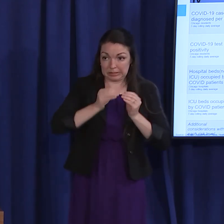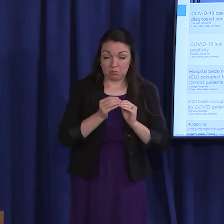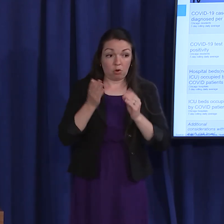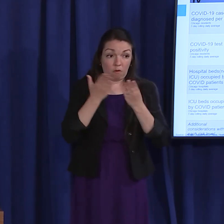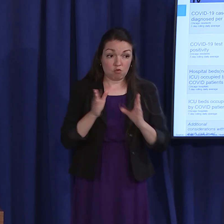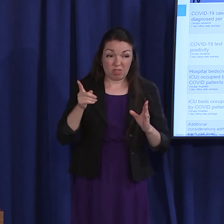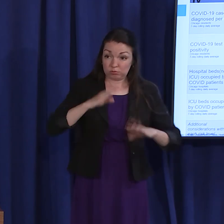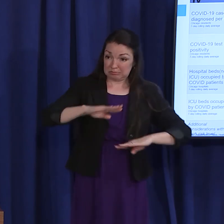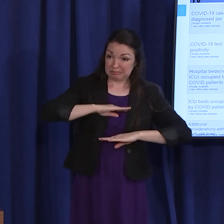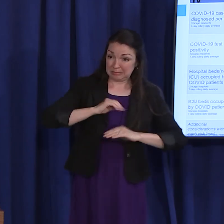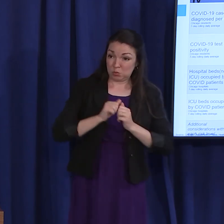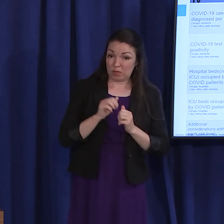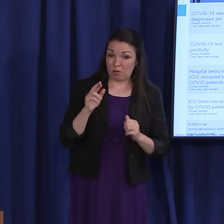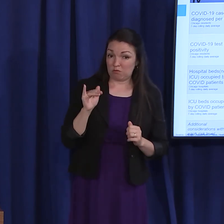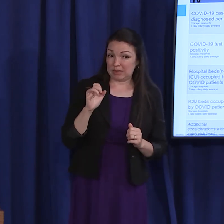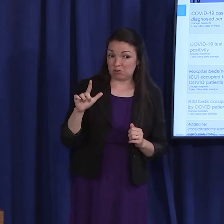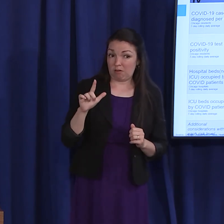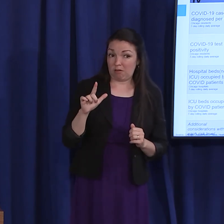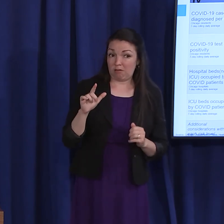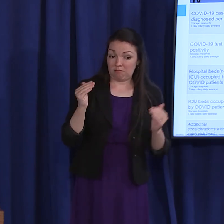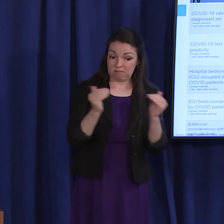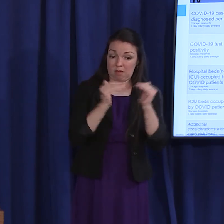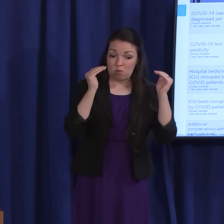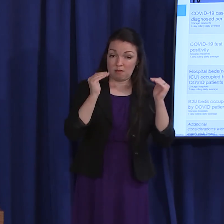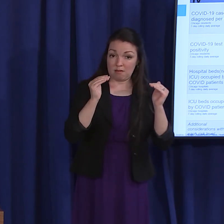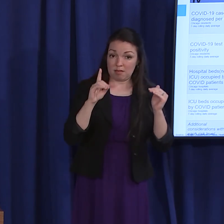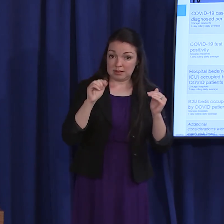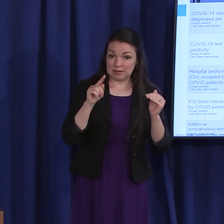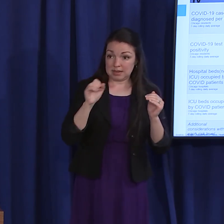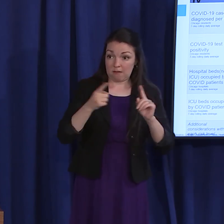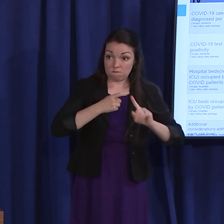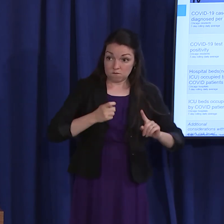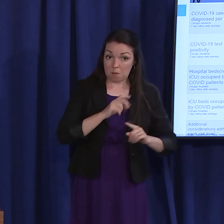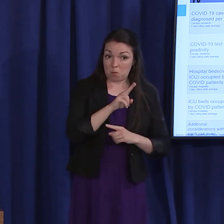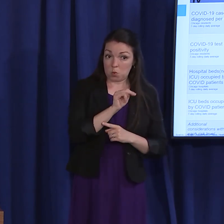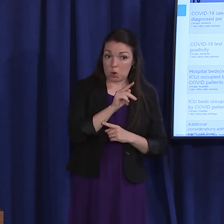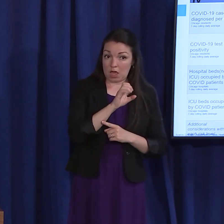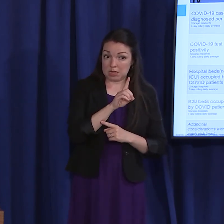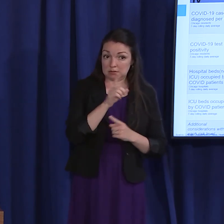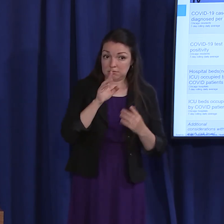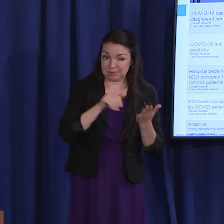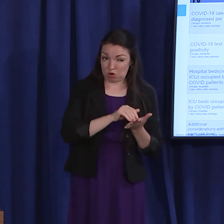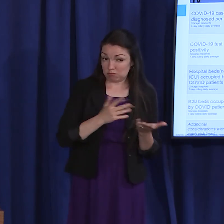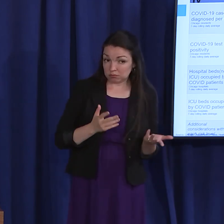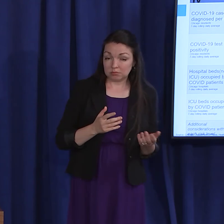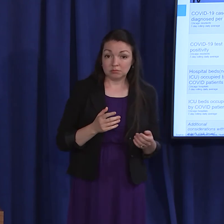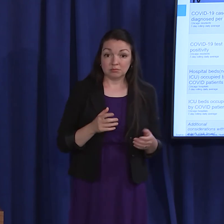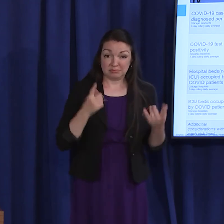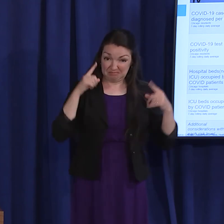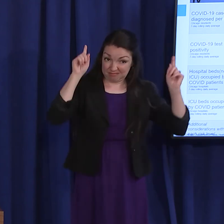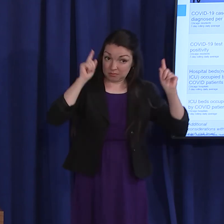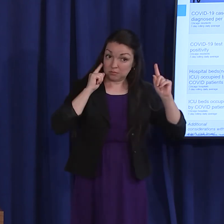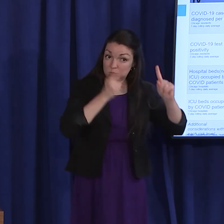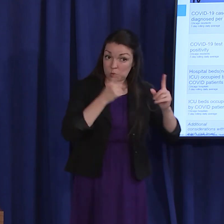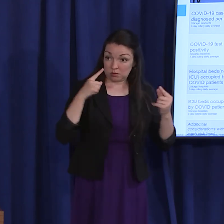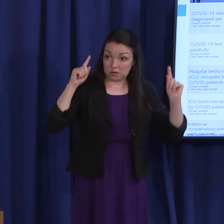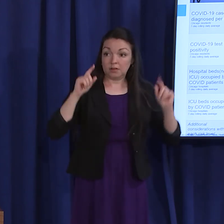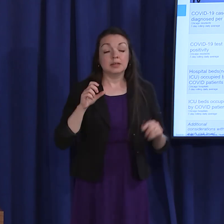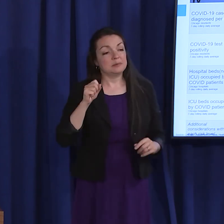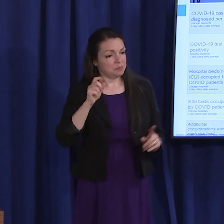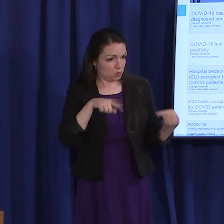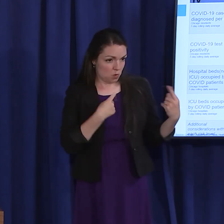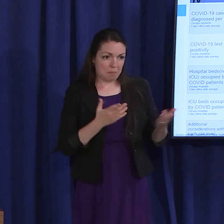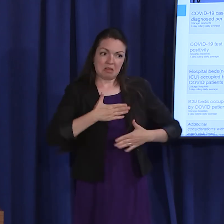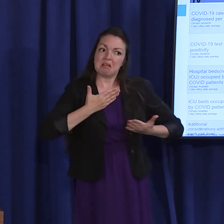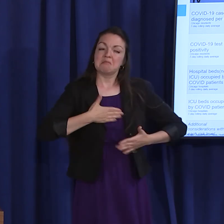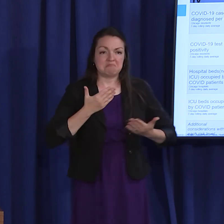We're all satisfied with the racial equity data from the United Center? Did it do its mission? Yeah, so we've been very, very pleased with the United